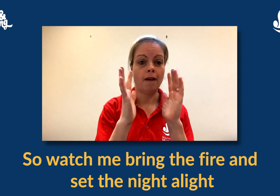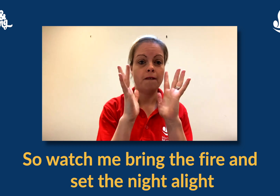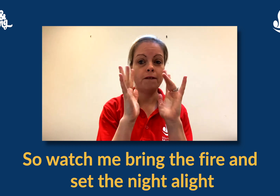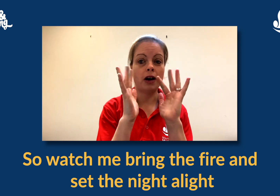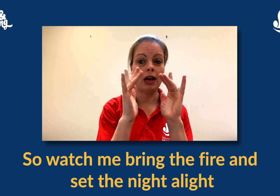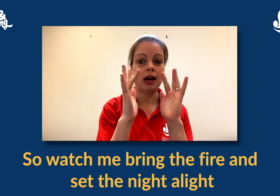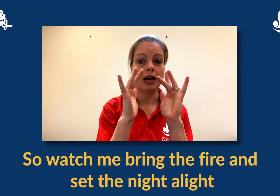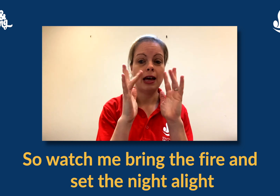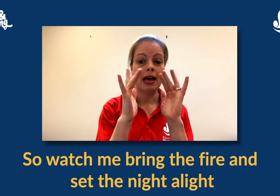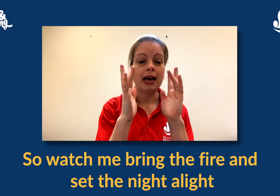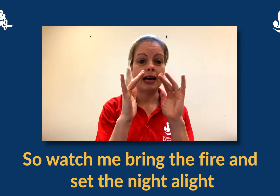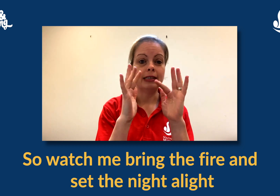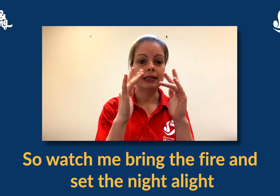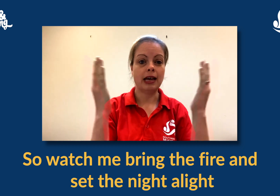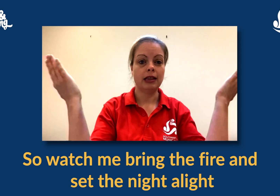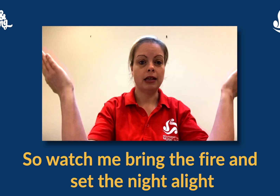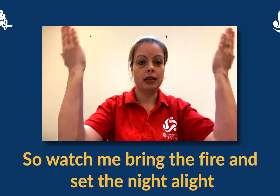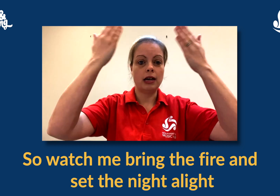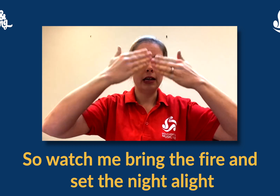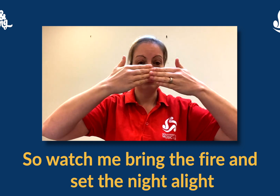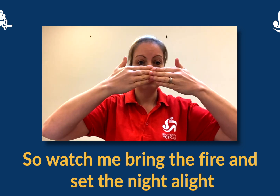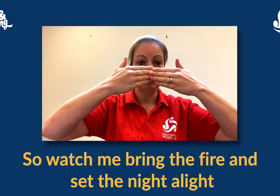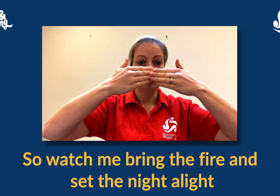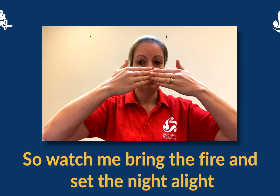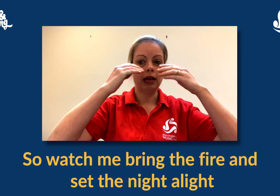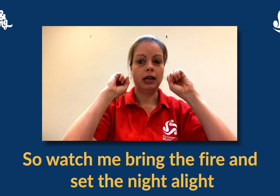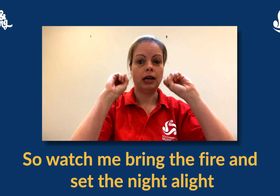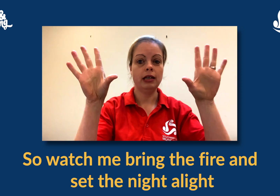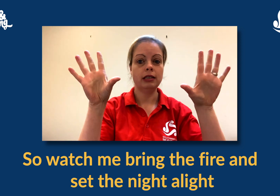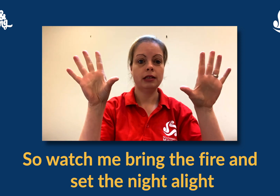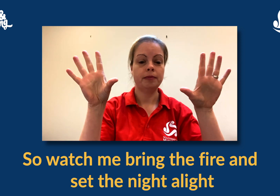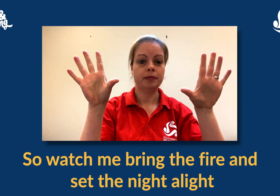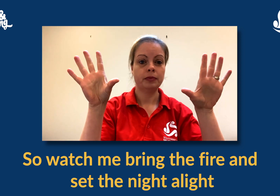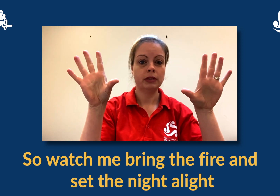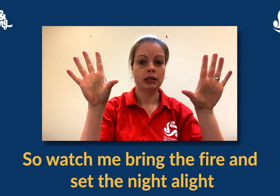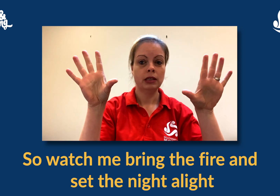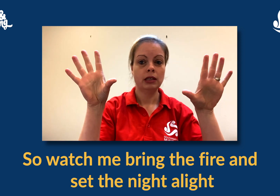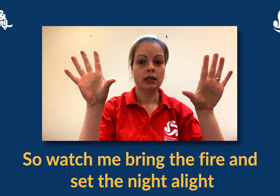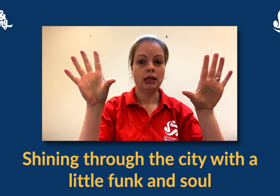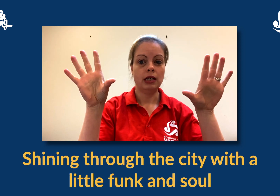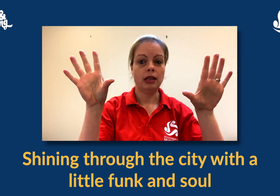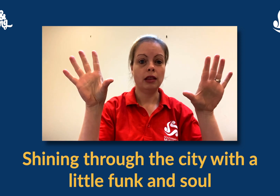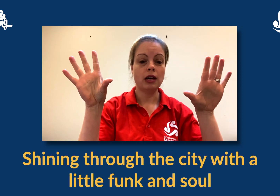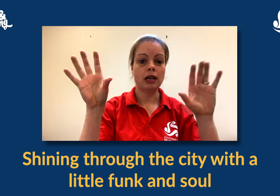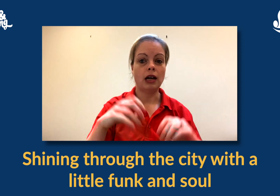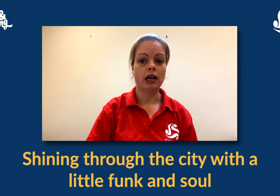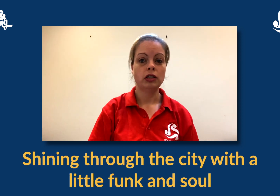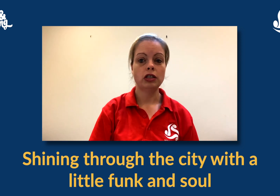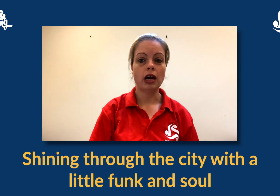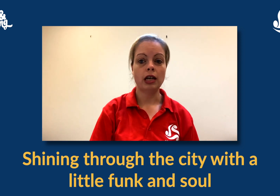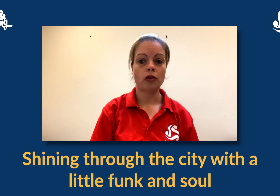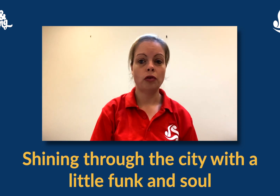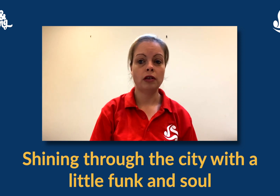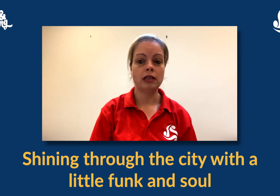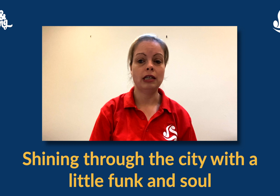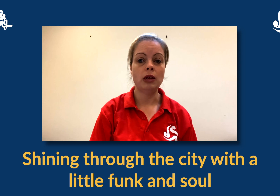the fire and set the night alight. And then the third line,